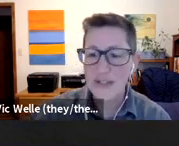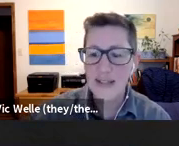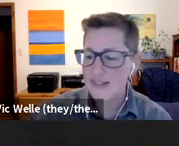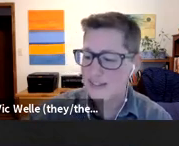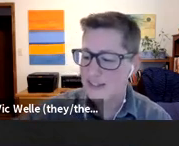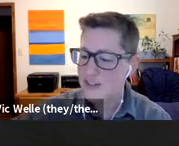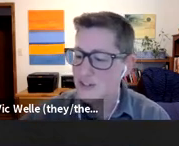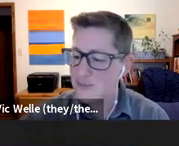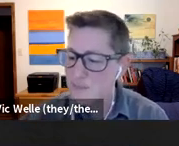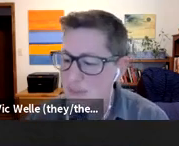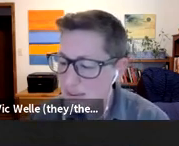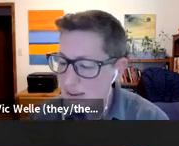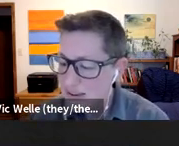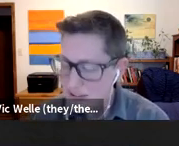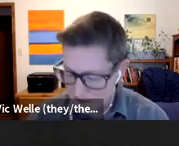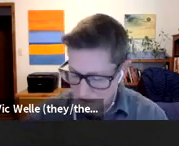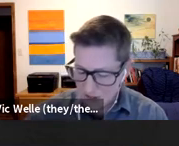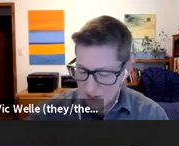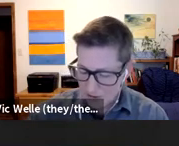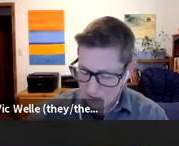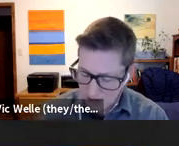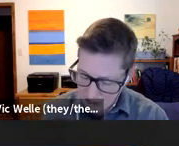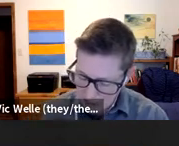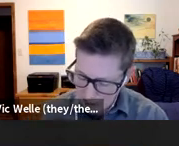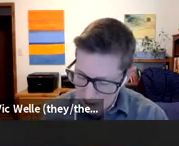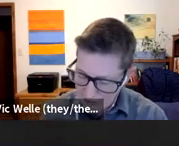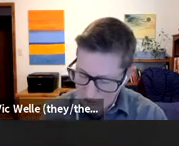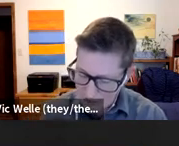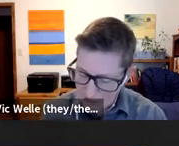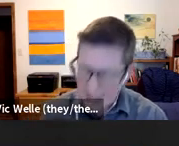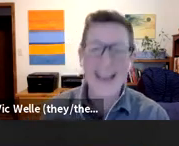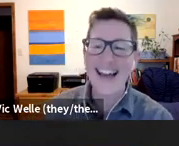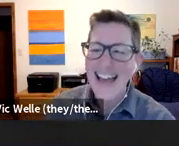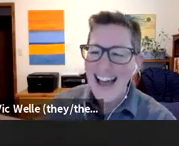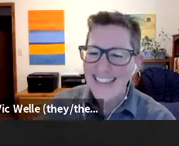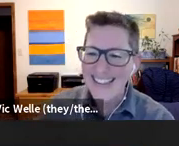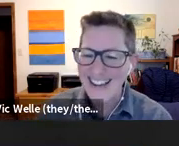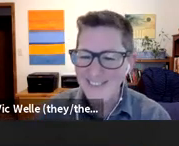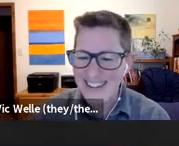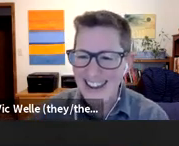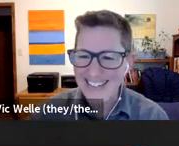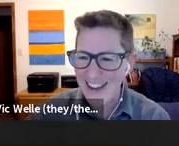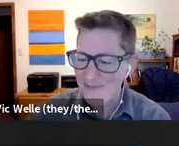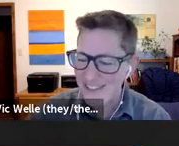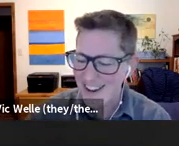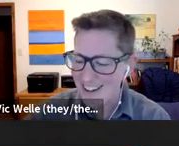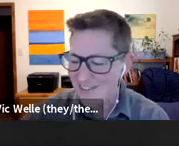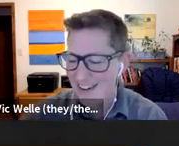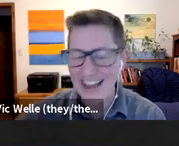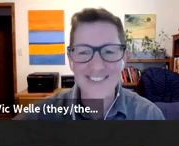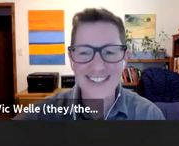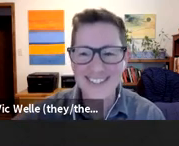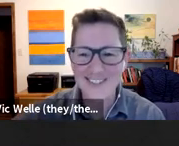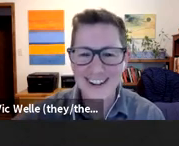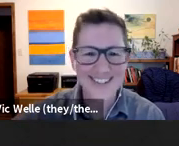will let's see turn it over oh actually i think i'm next up with talking